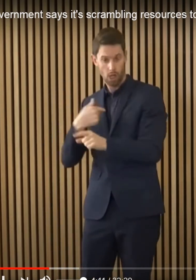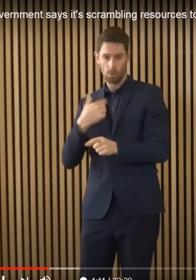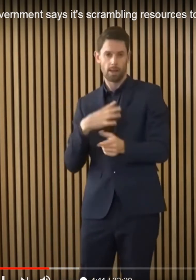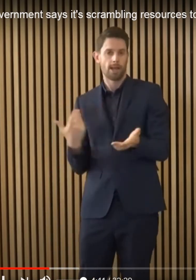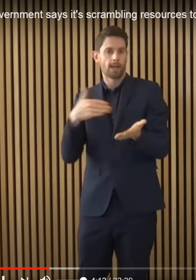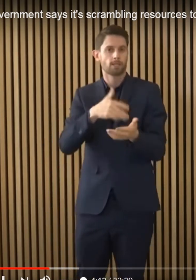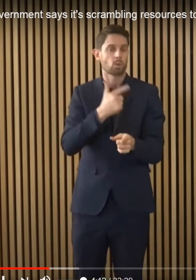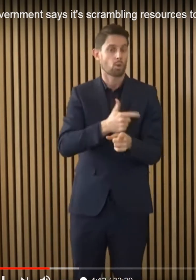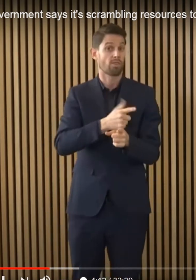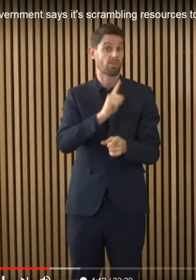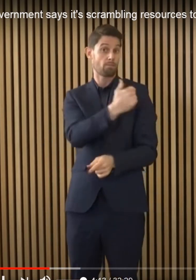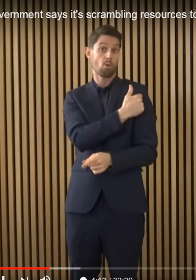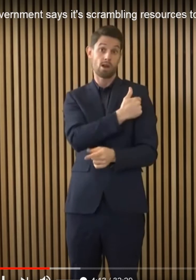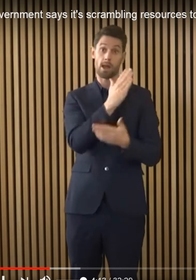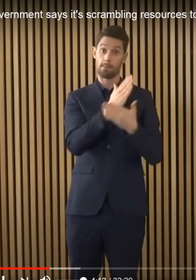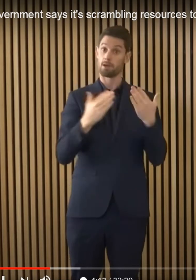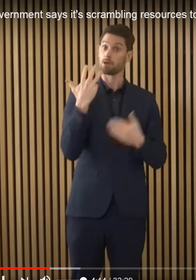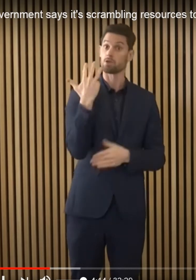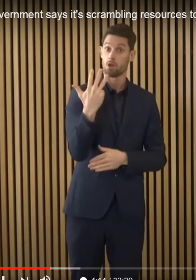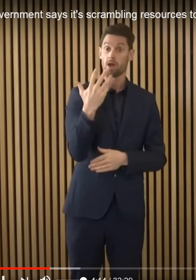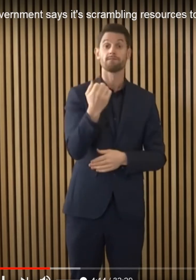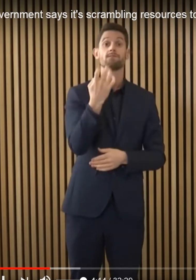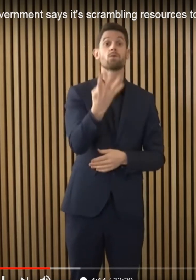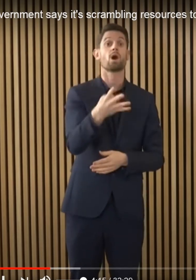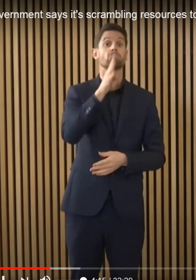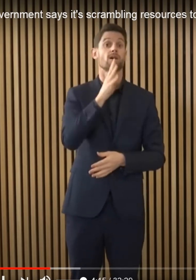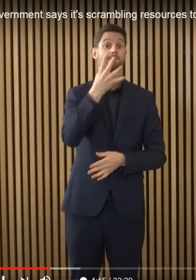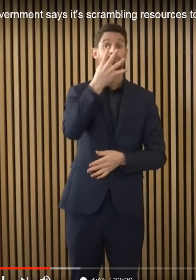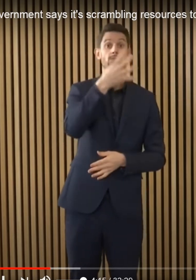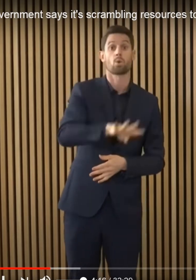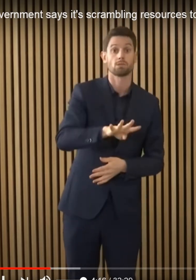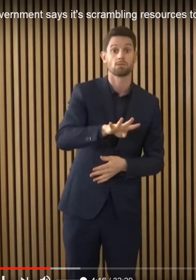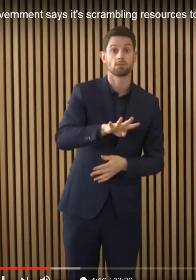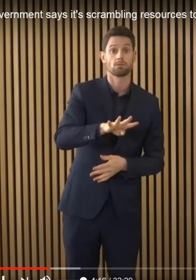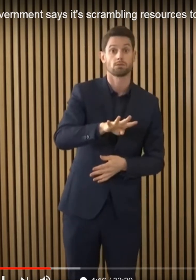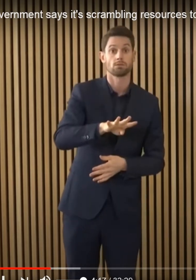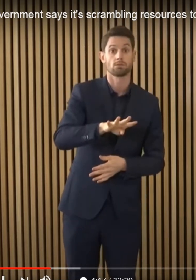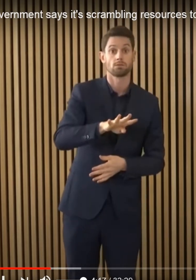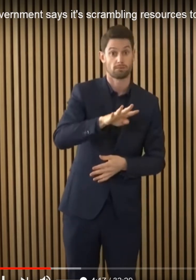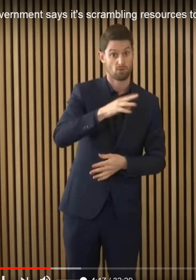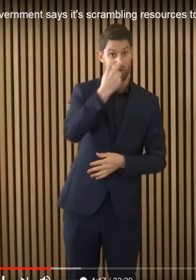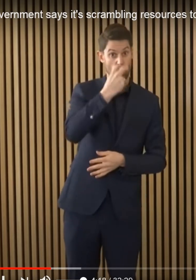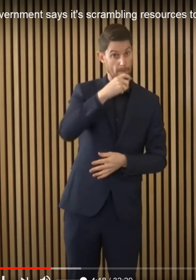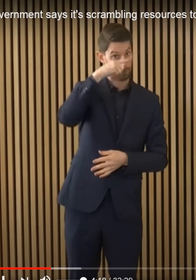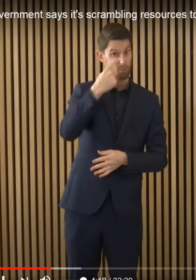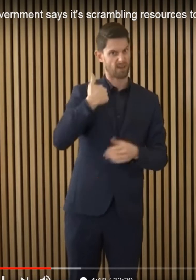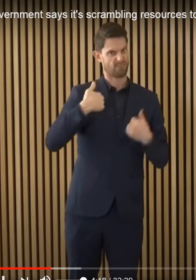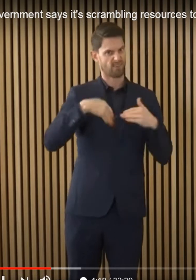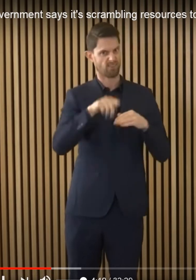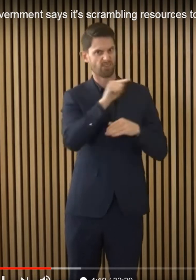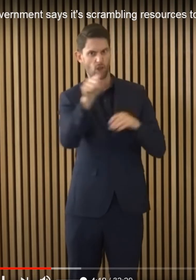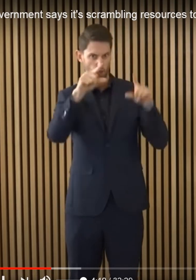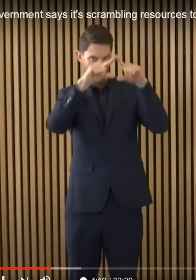at 9:30 a.m. this morning, there are 440 aged care residents who have